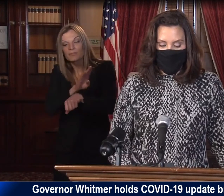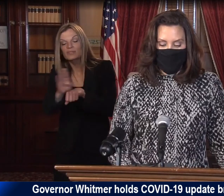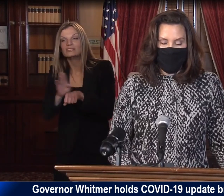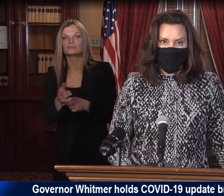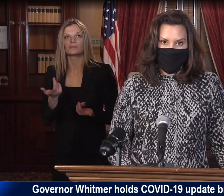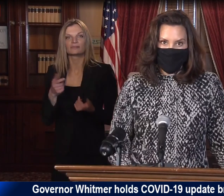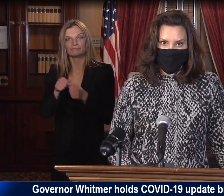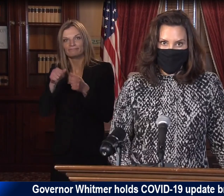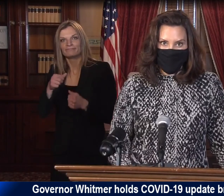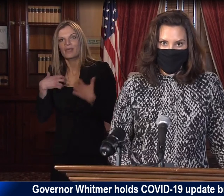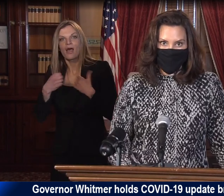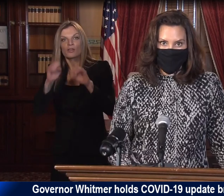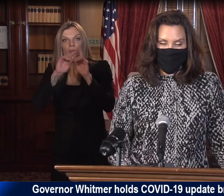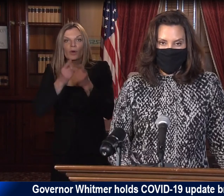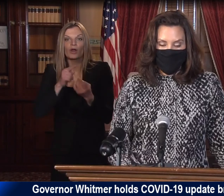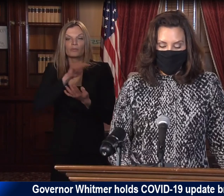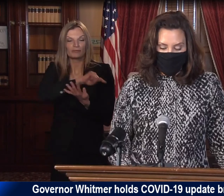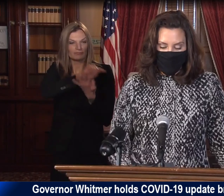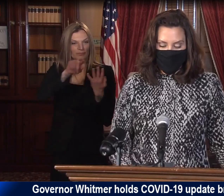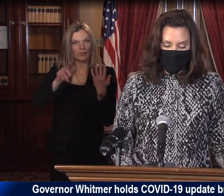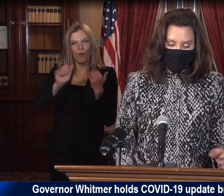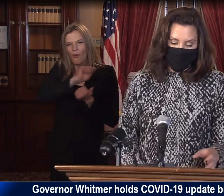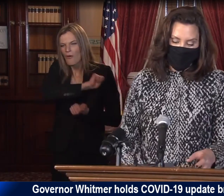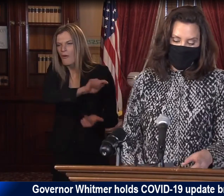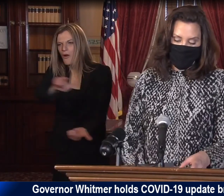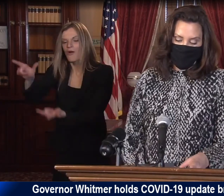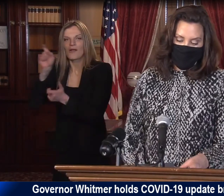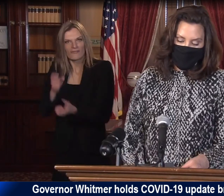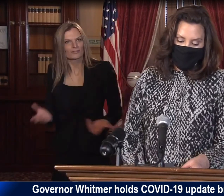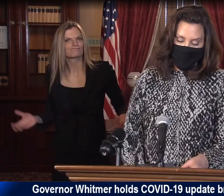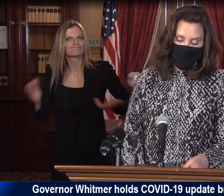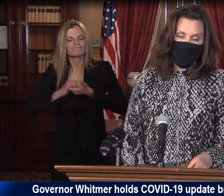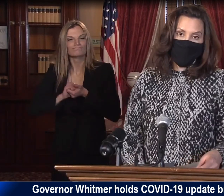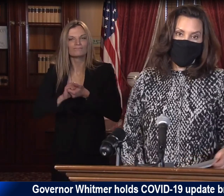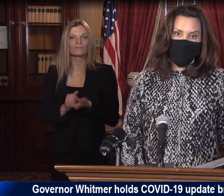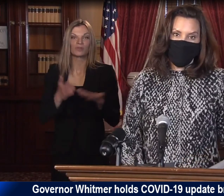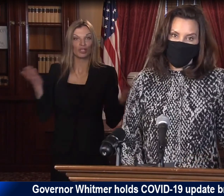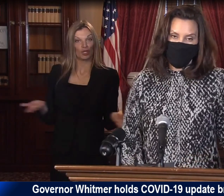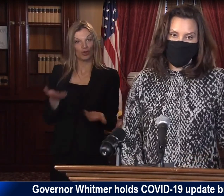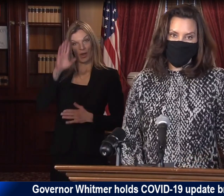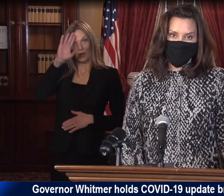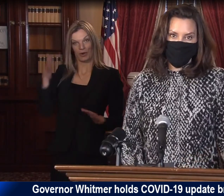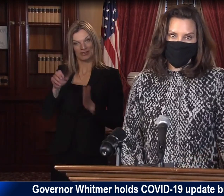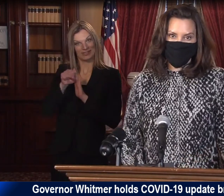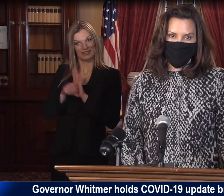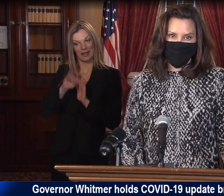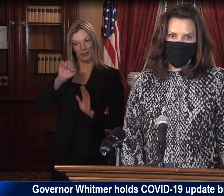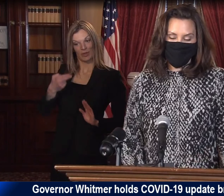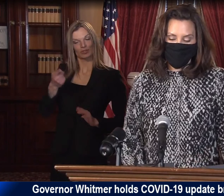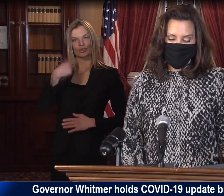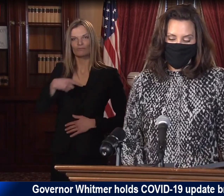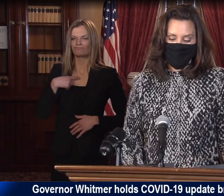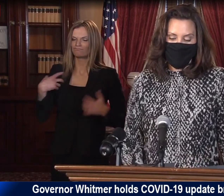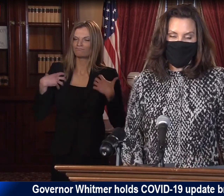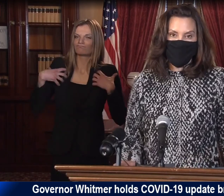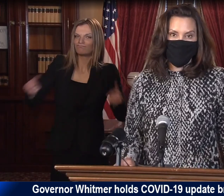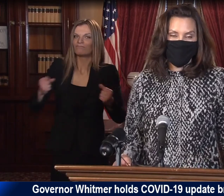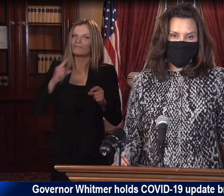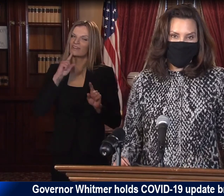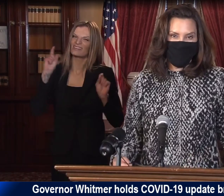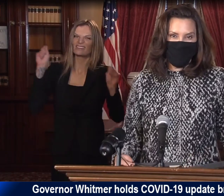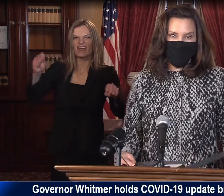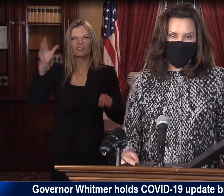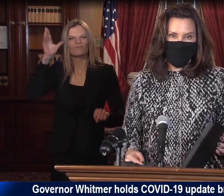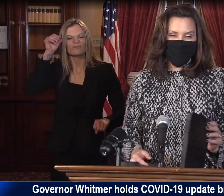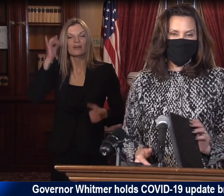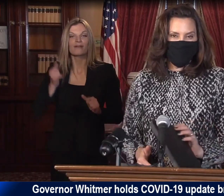departments, and everyday Michiganders. But this is Michigan, and I know we're going to finish what we started. Thank you,